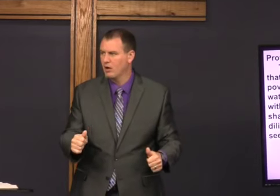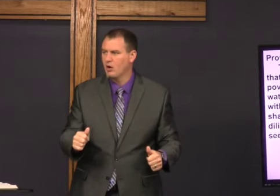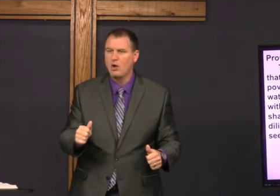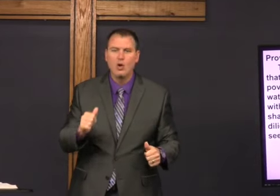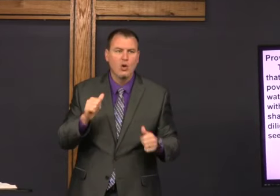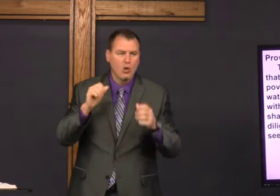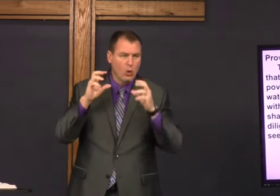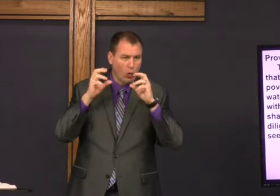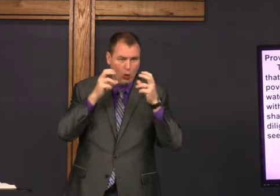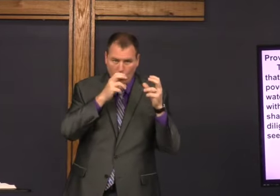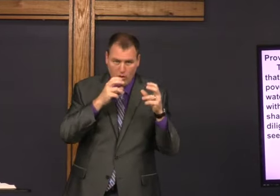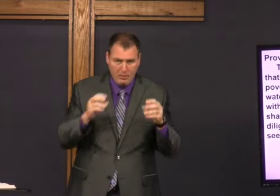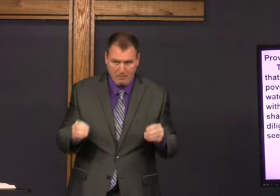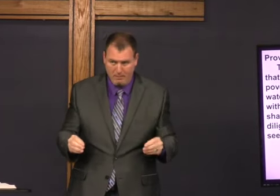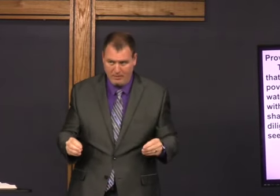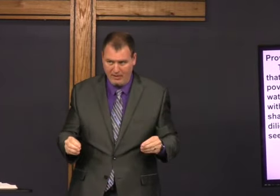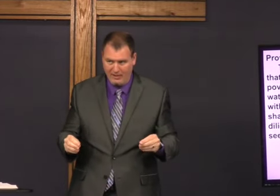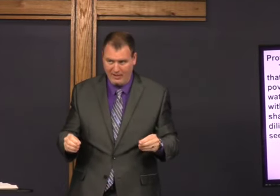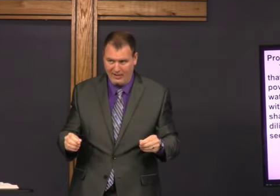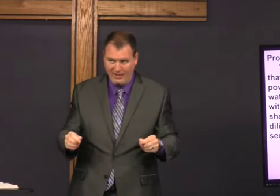So, I plant the corn.